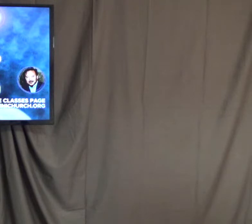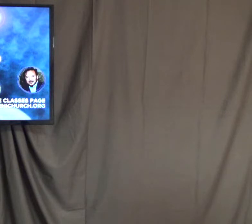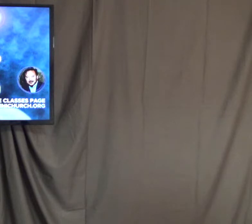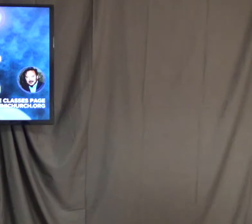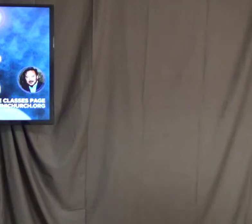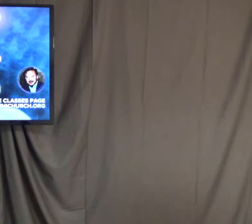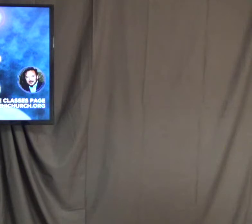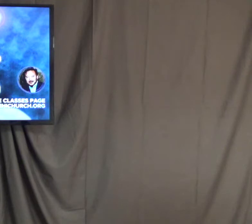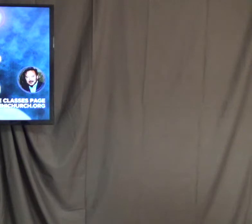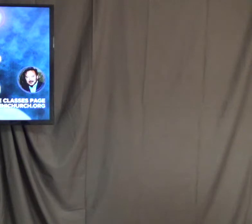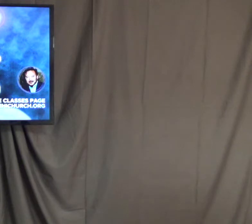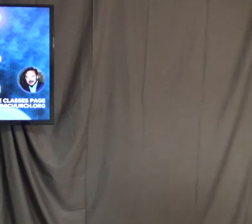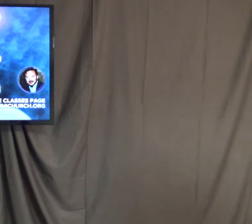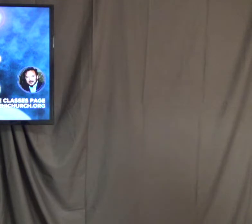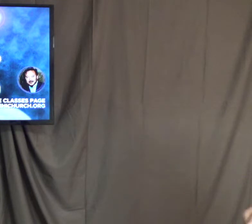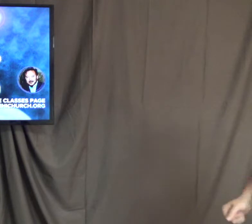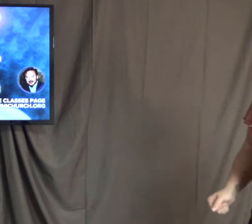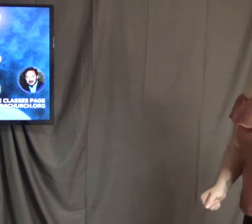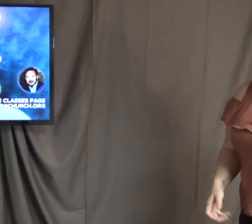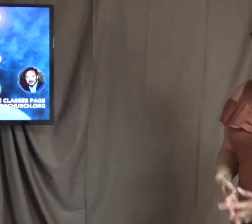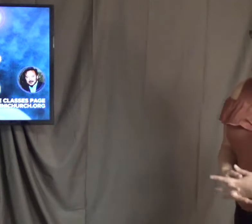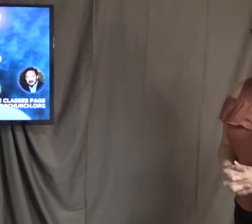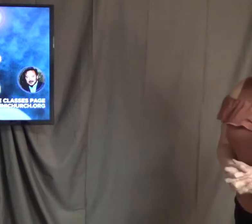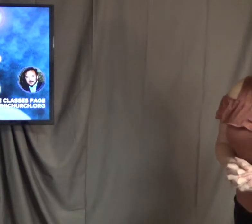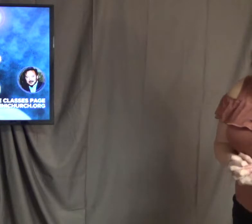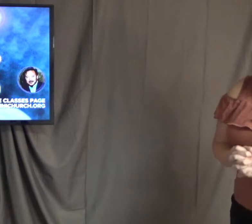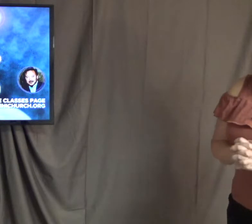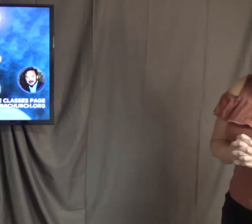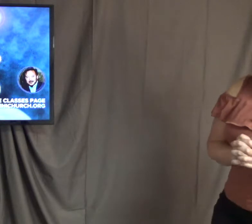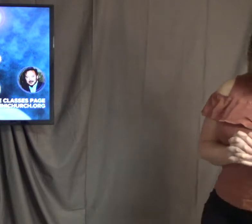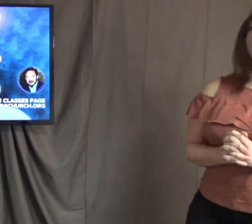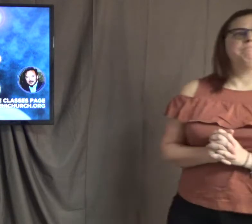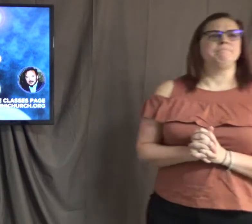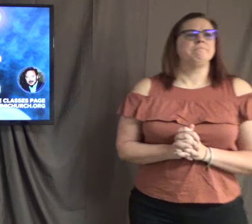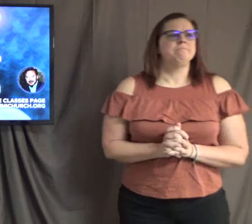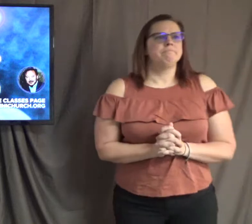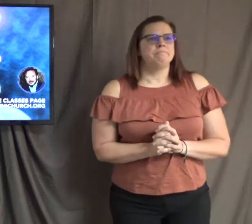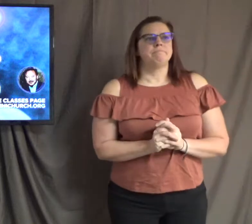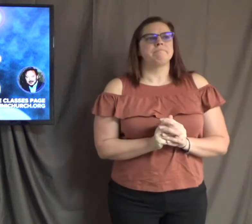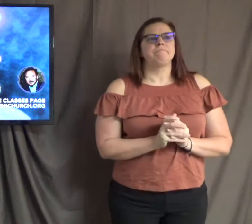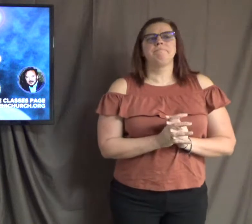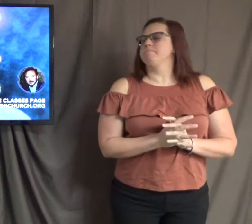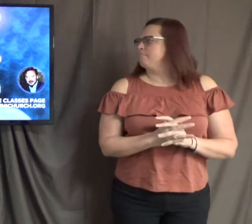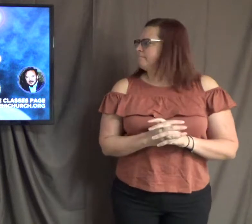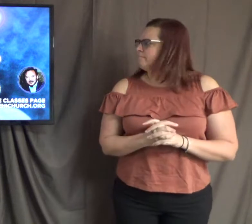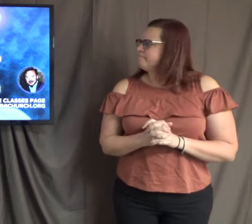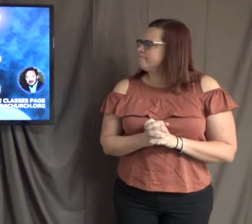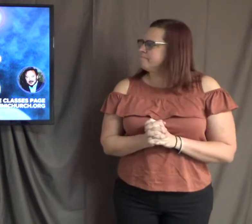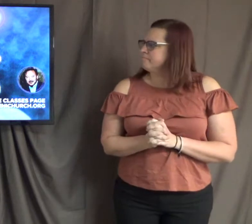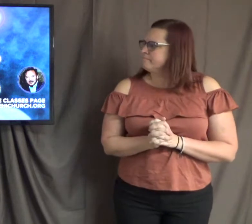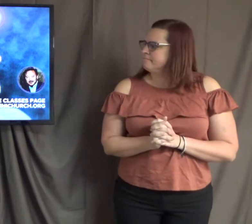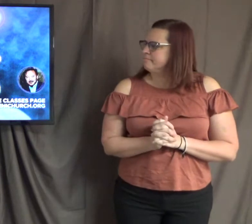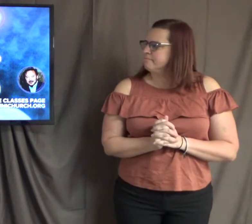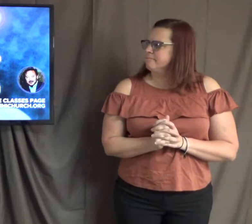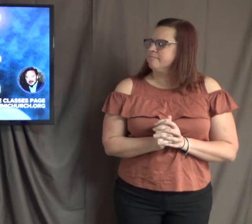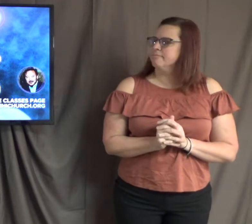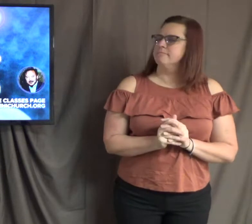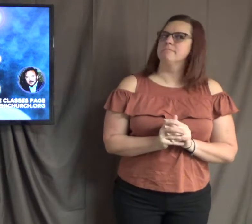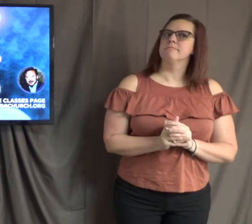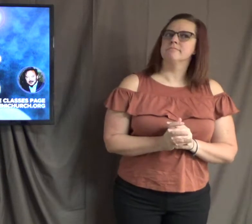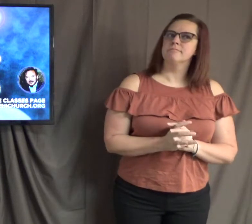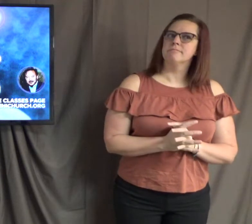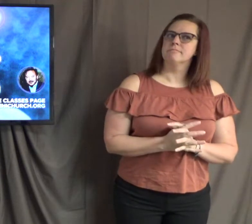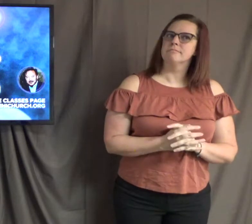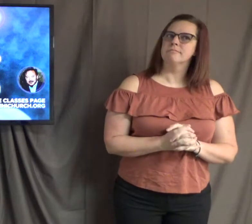Essential Ernest Holmes with Masato Hiroka begins Thursday, April 29th. Glean the pivotal and powerful material from the extensive writings